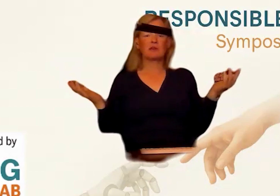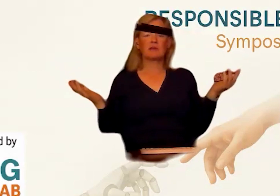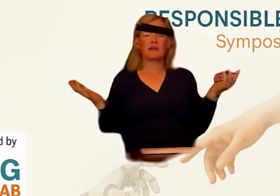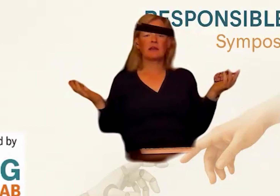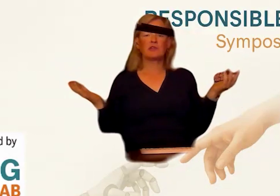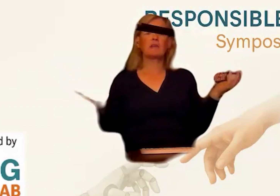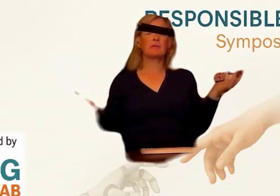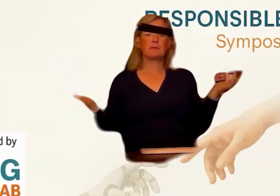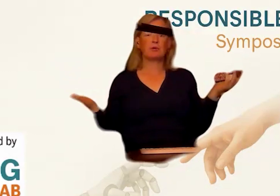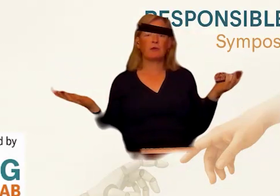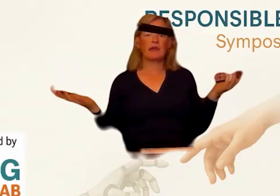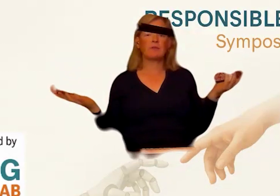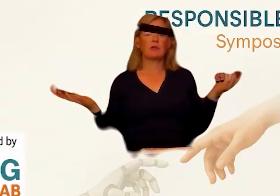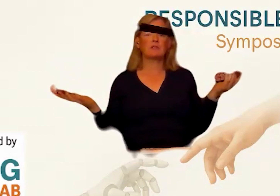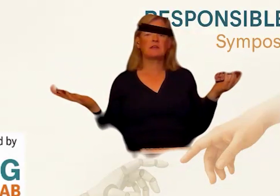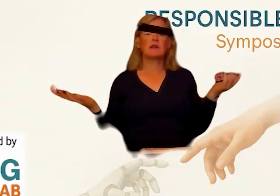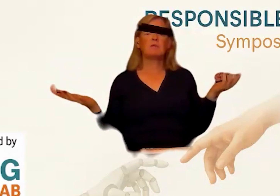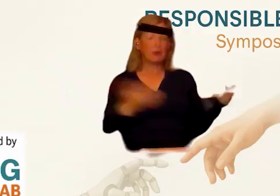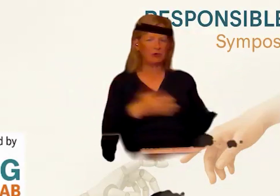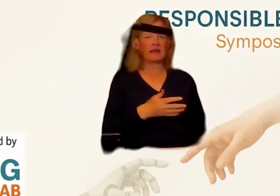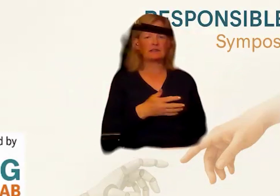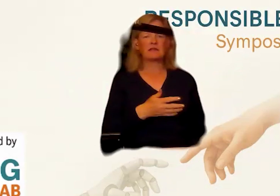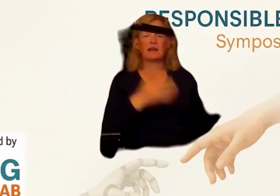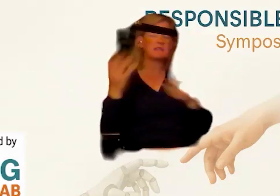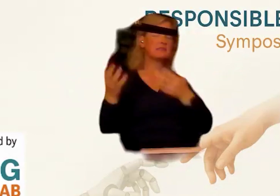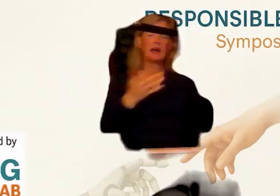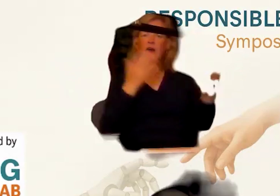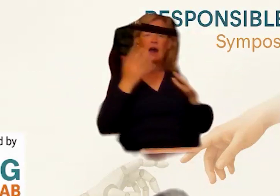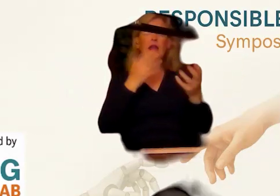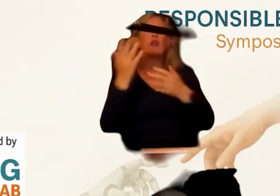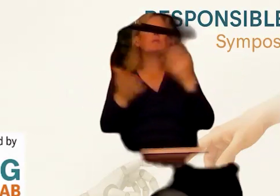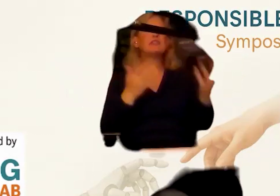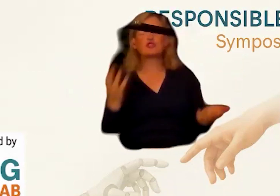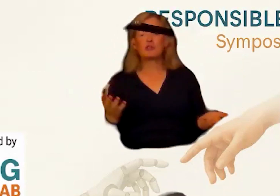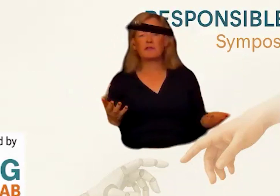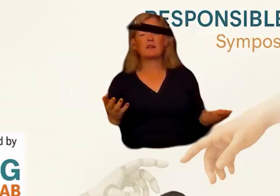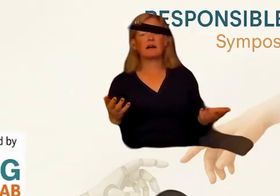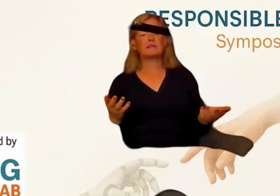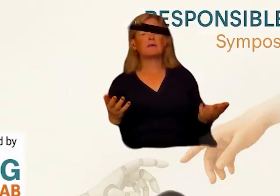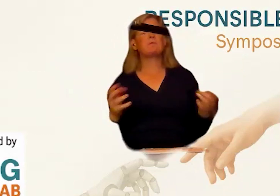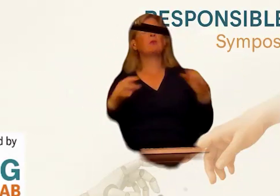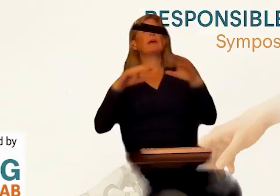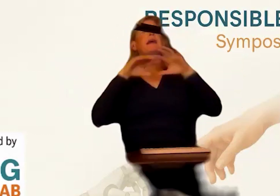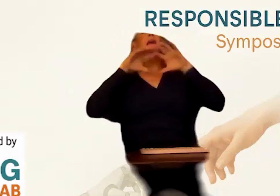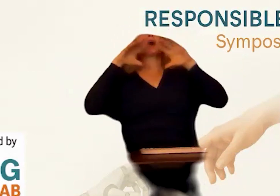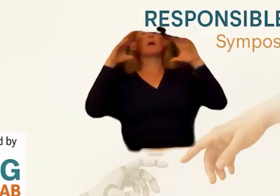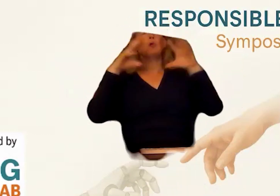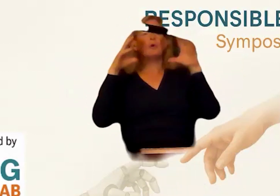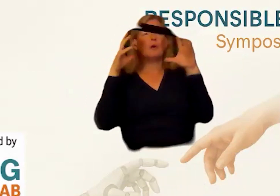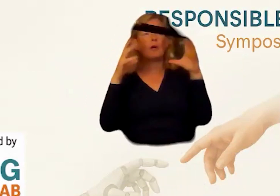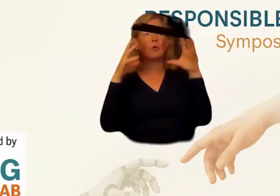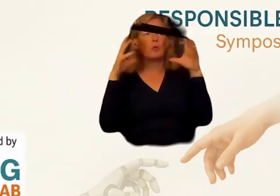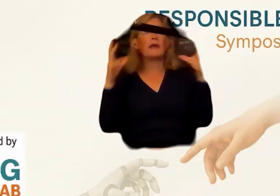hammers for good. You know, don't hit people with hammers, build things. I don't mean to trivialize it, but we can